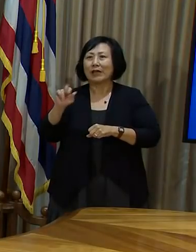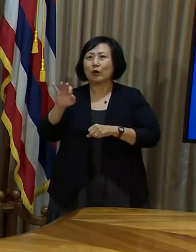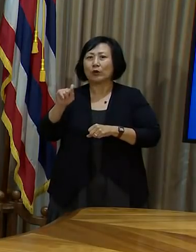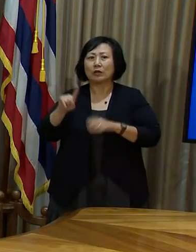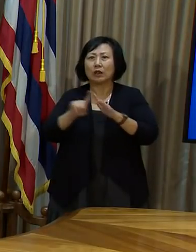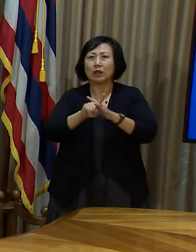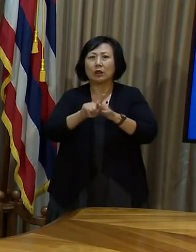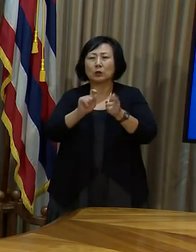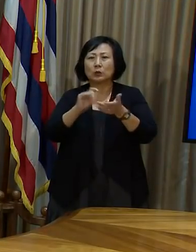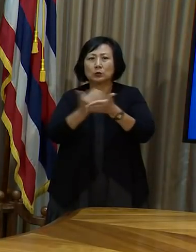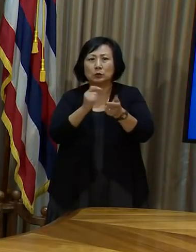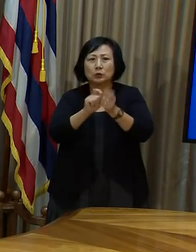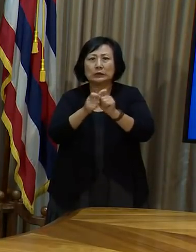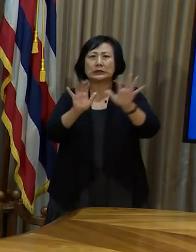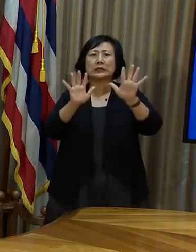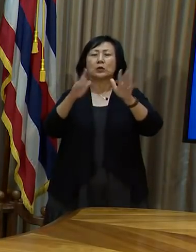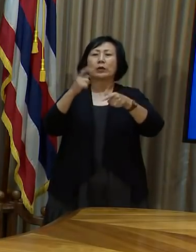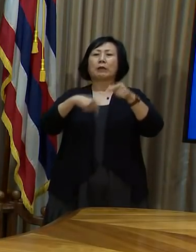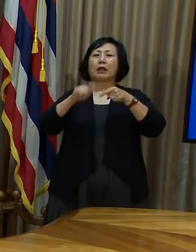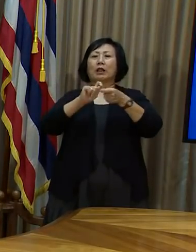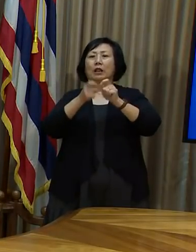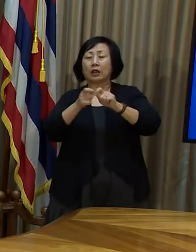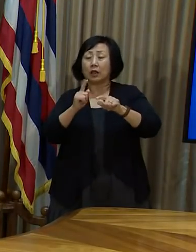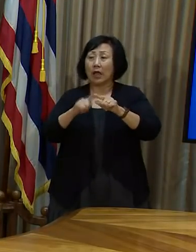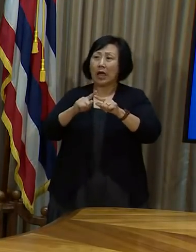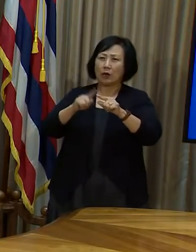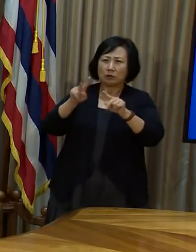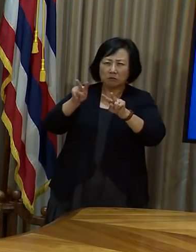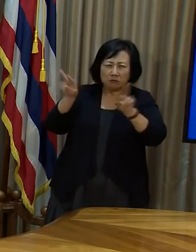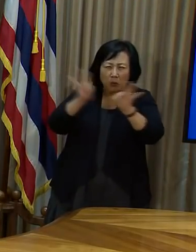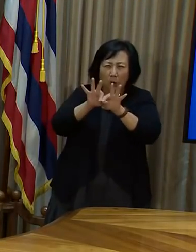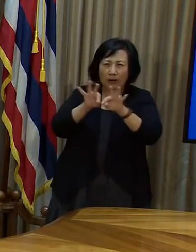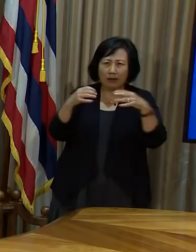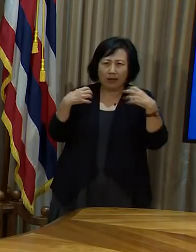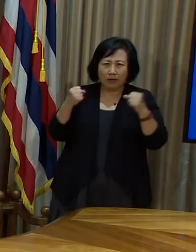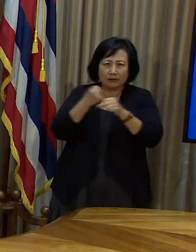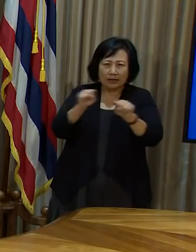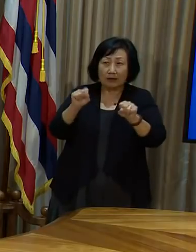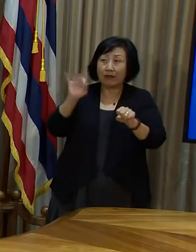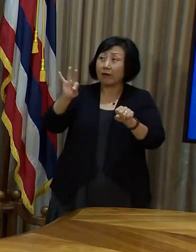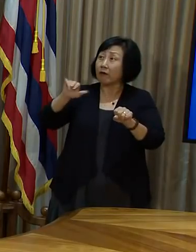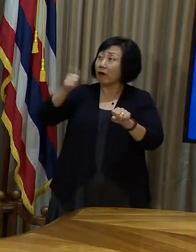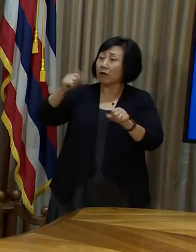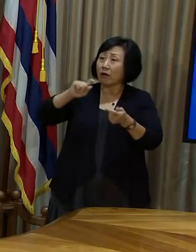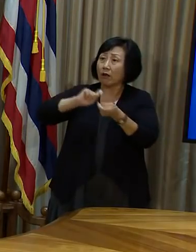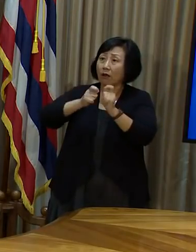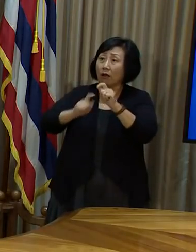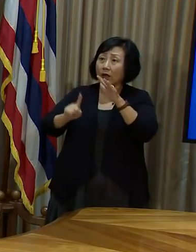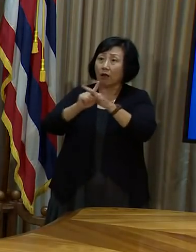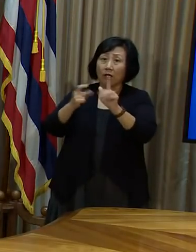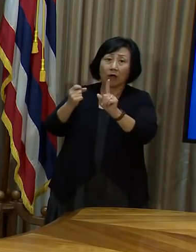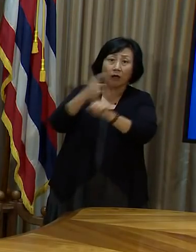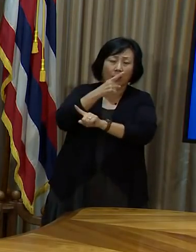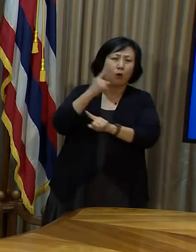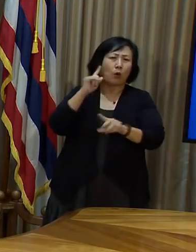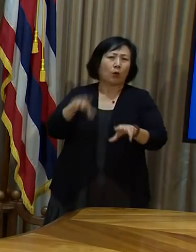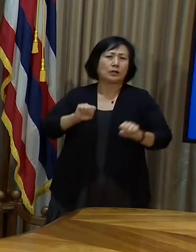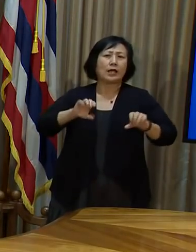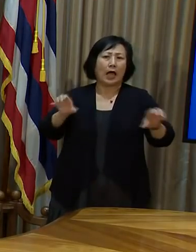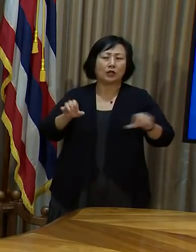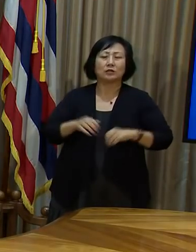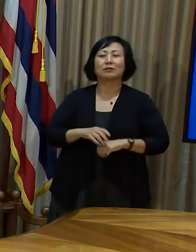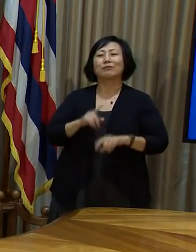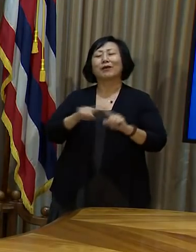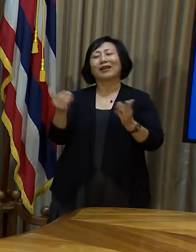health and safety of our community. And we will take action as appropriate if necessary. But I do want